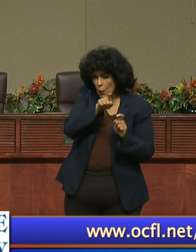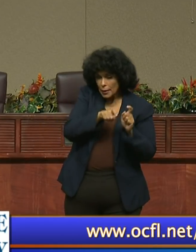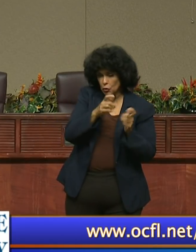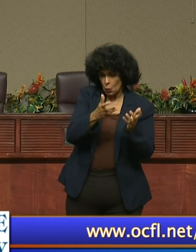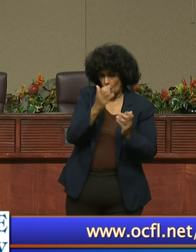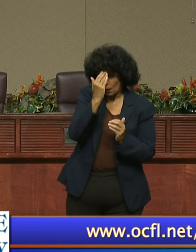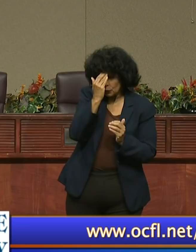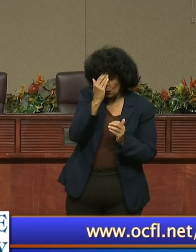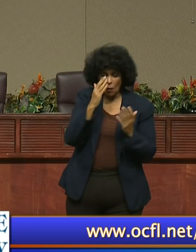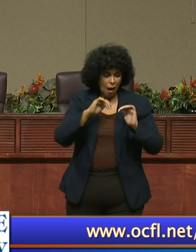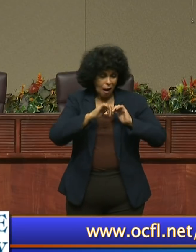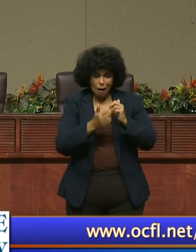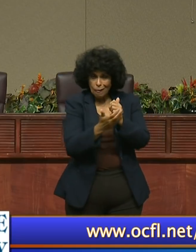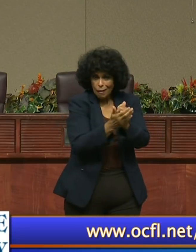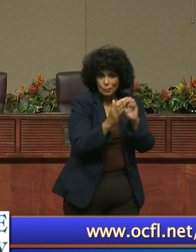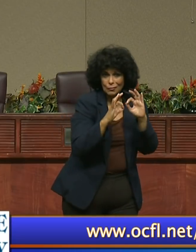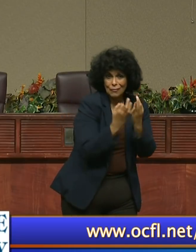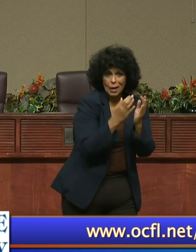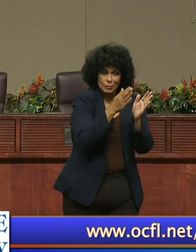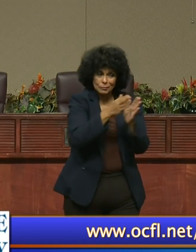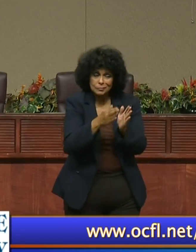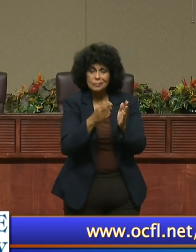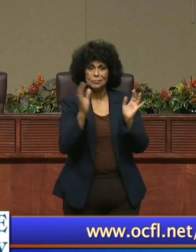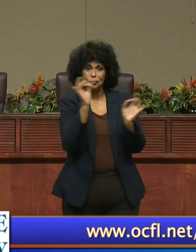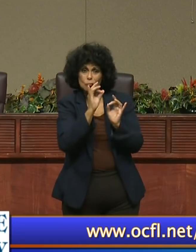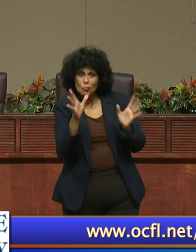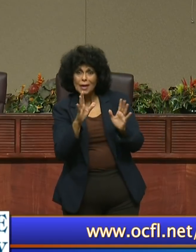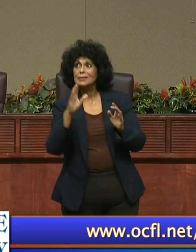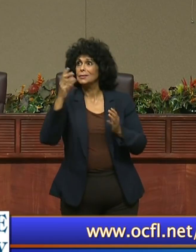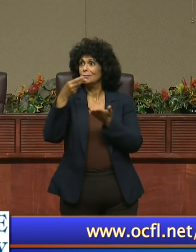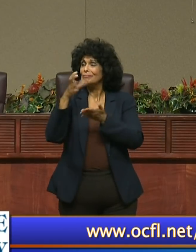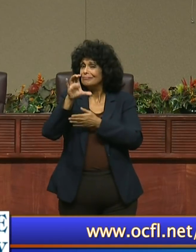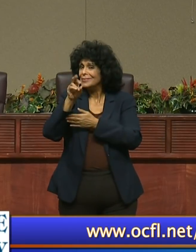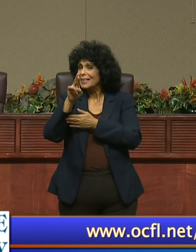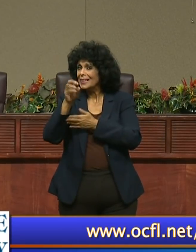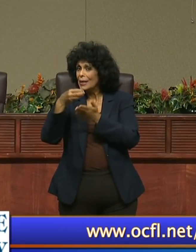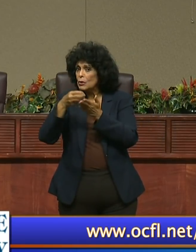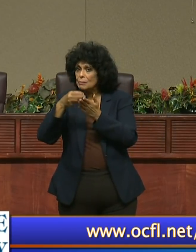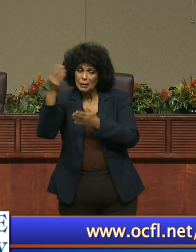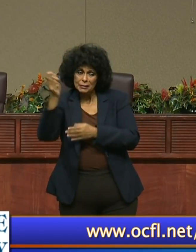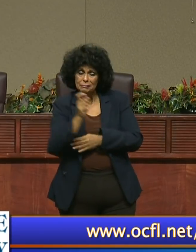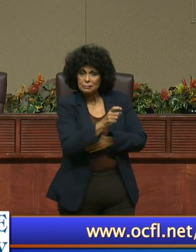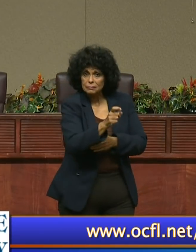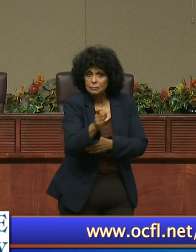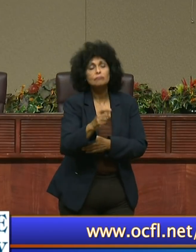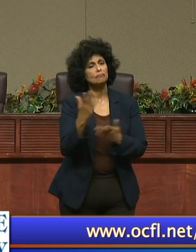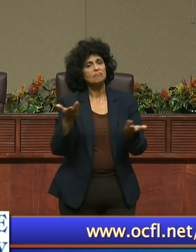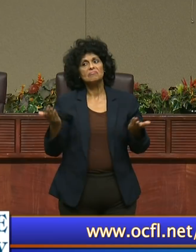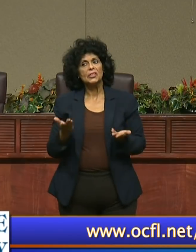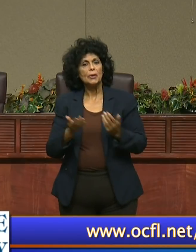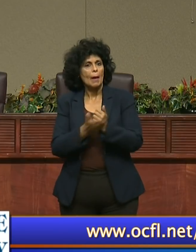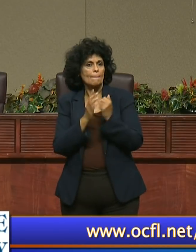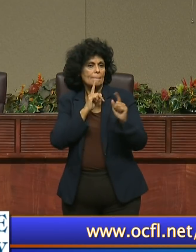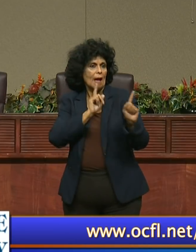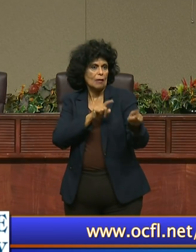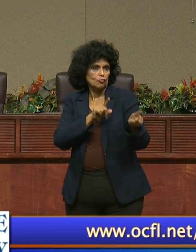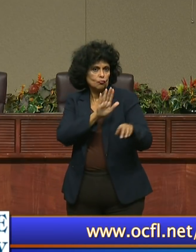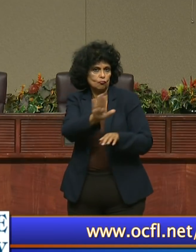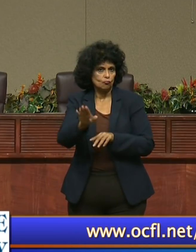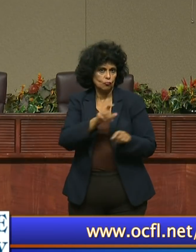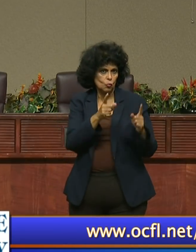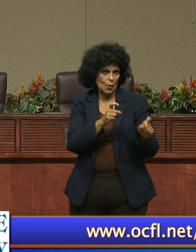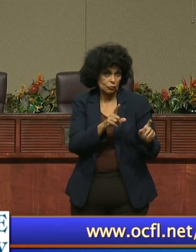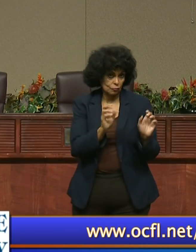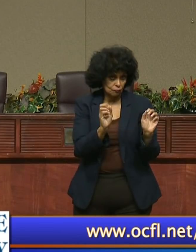for families, then she's here to help answer those questions. In terms of the small business grant program,